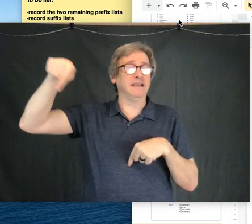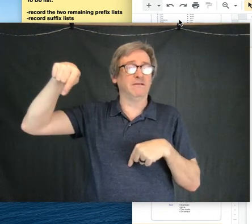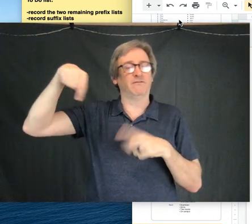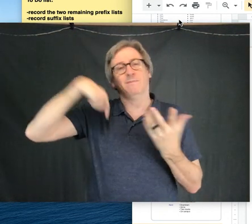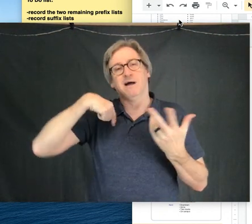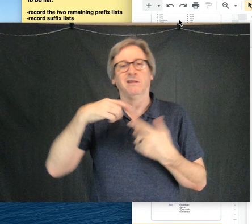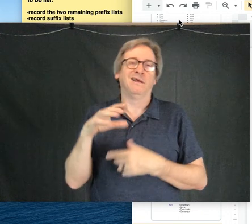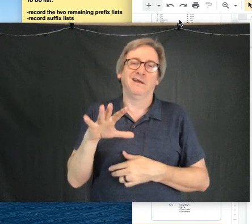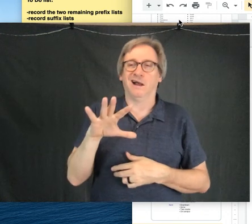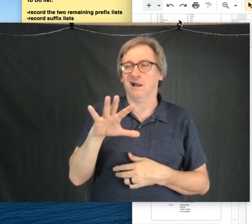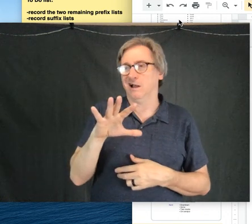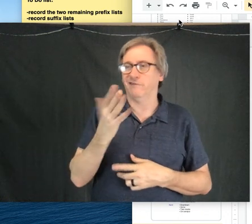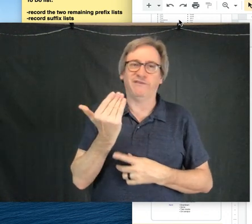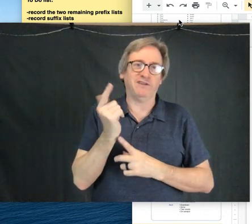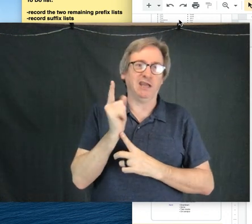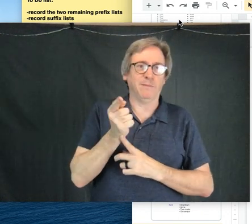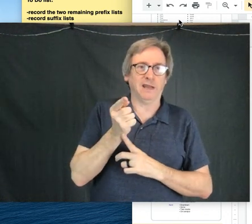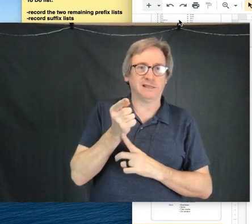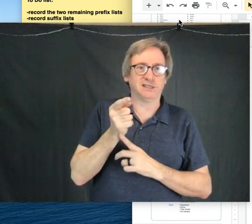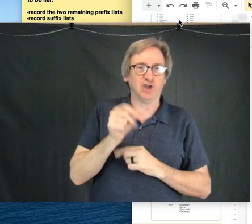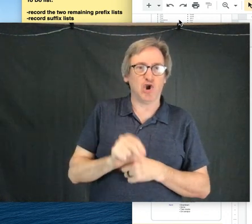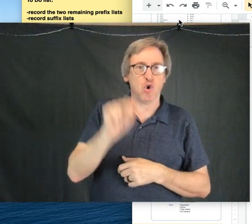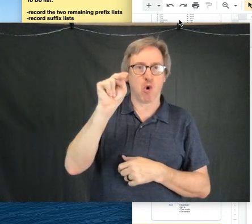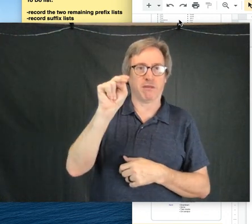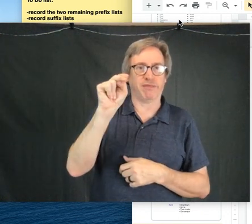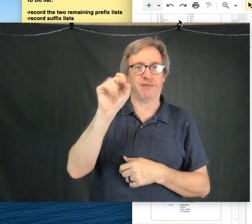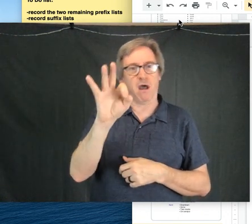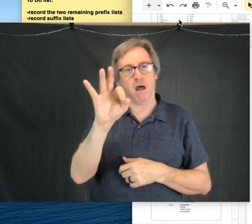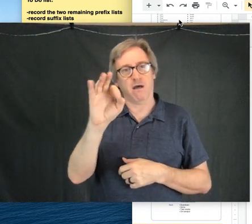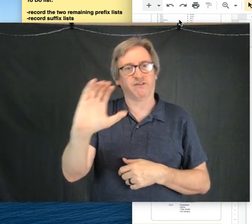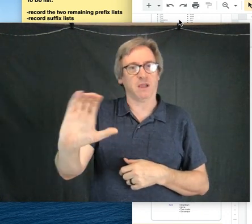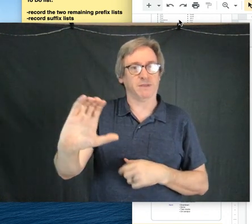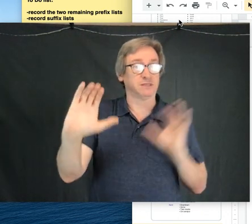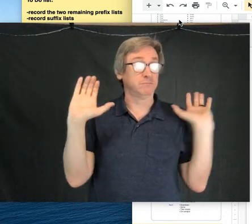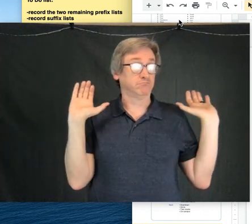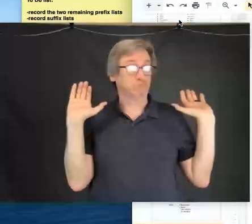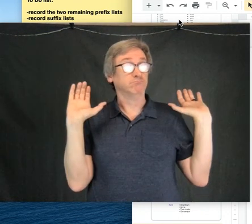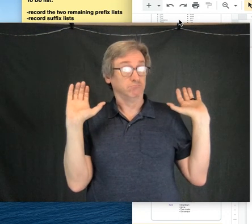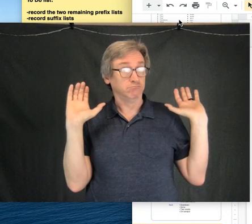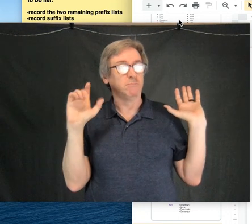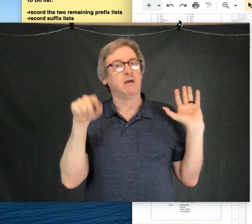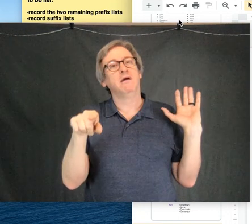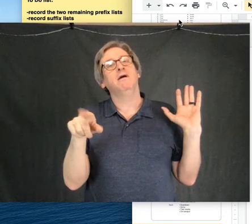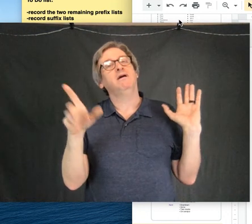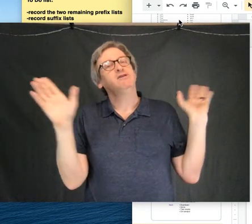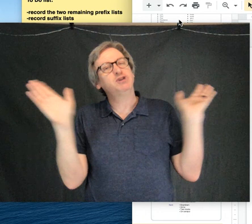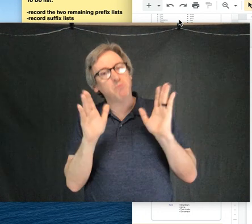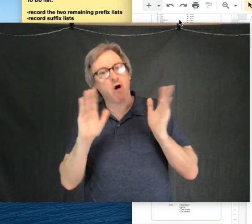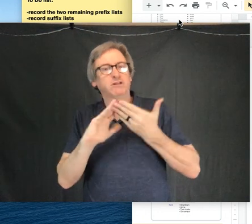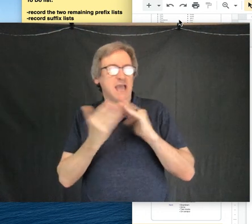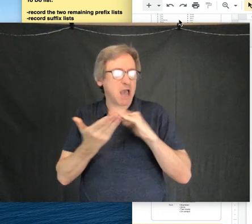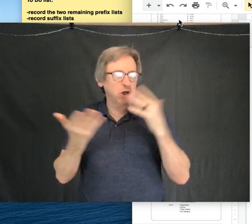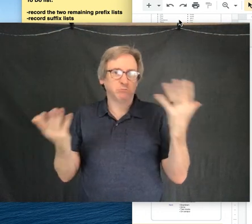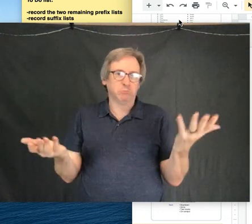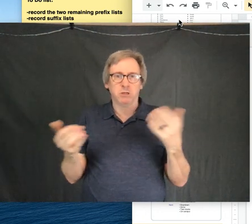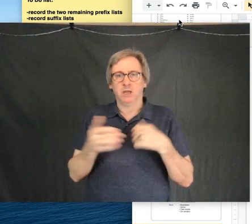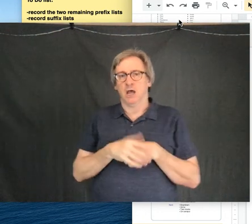I live about 15 minutes north of Columbus.